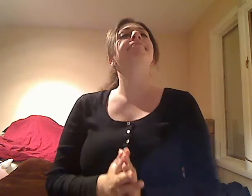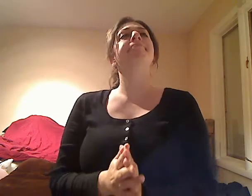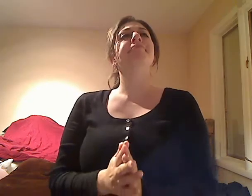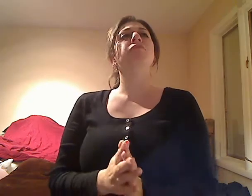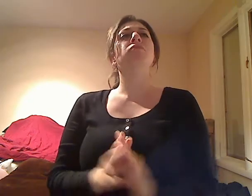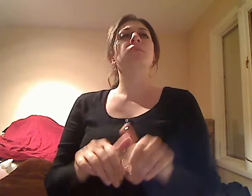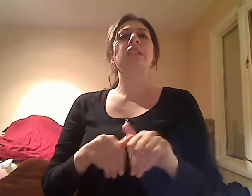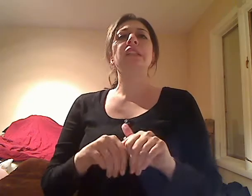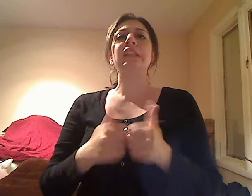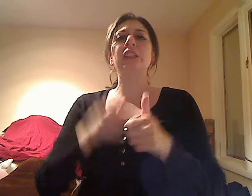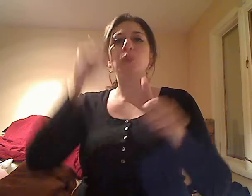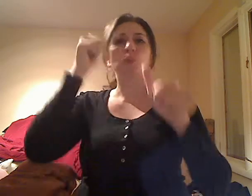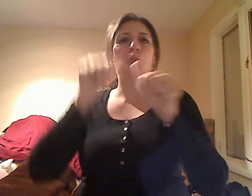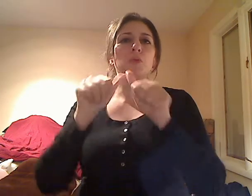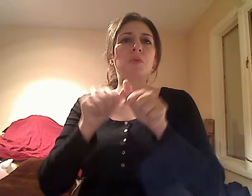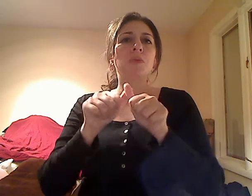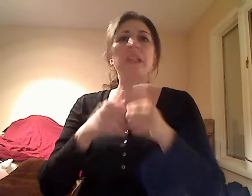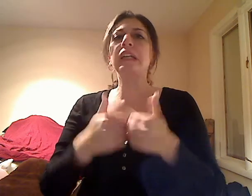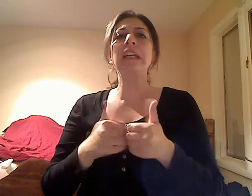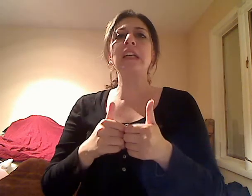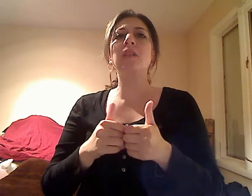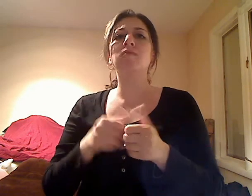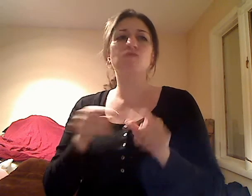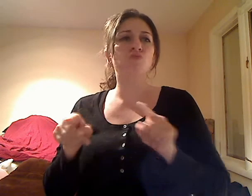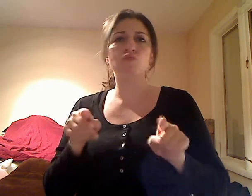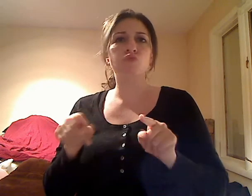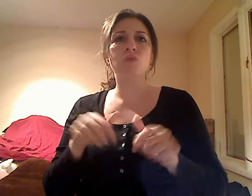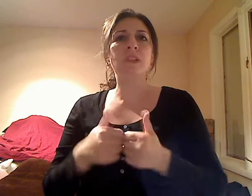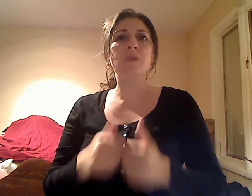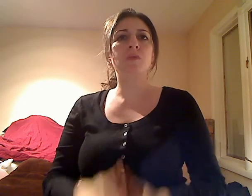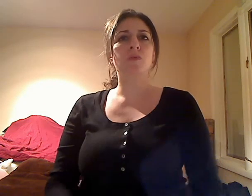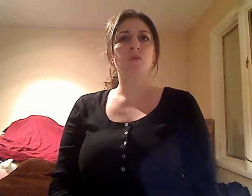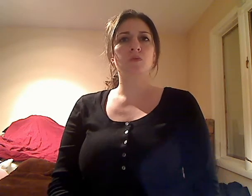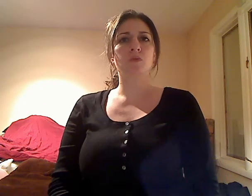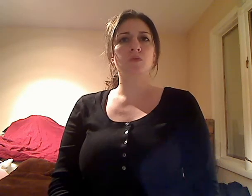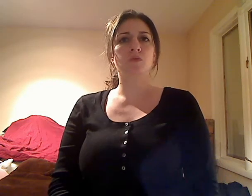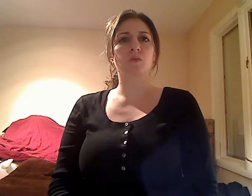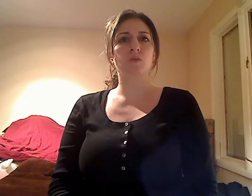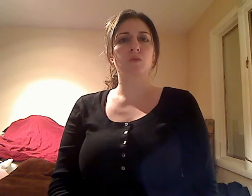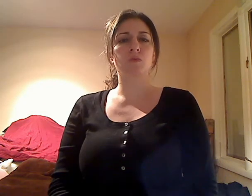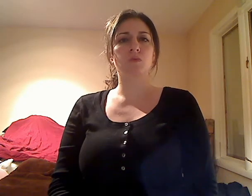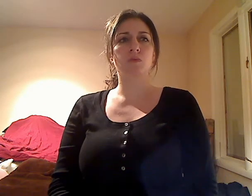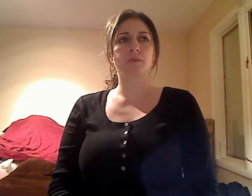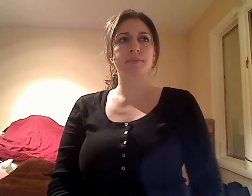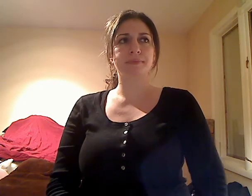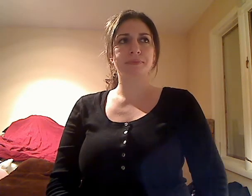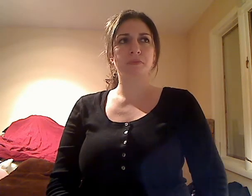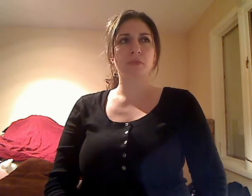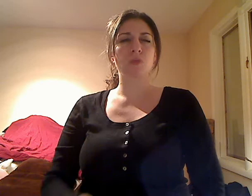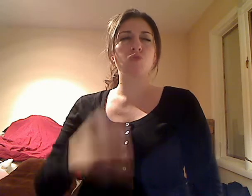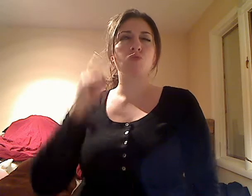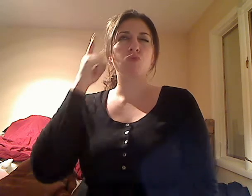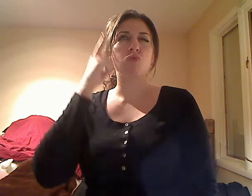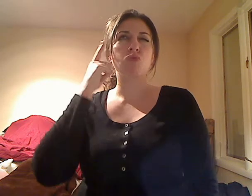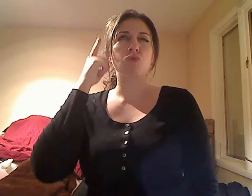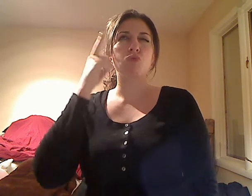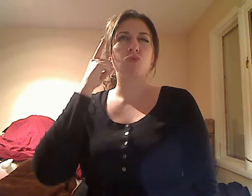which? A little trick for remembering? What are the endings of the 2 principles?